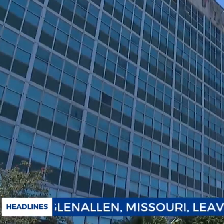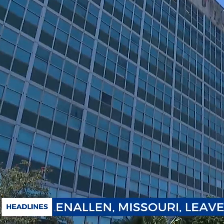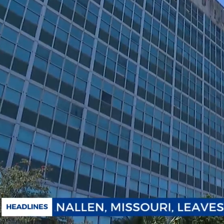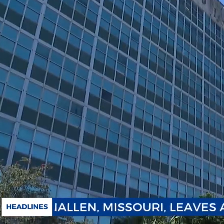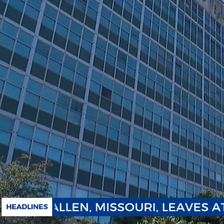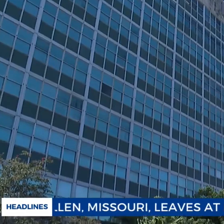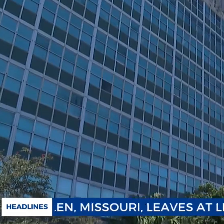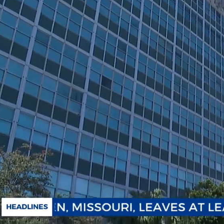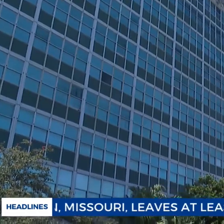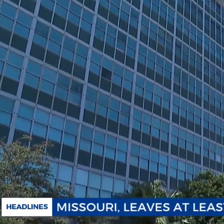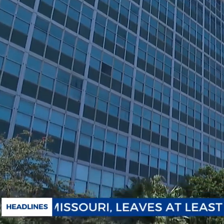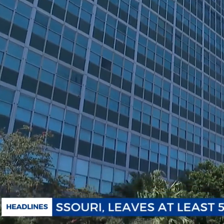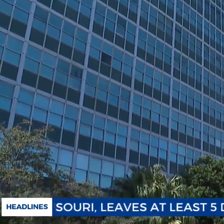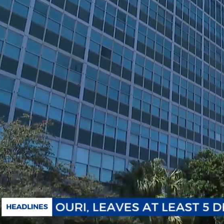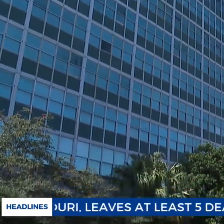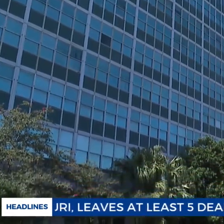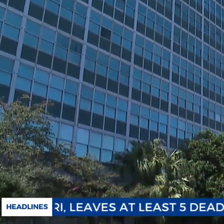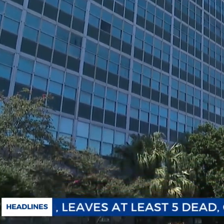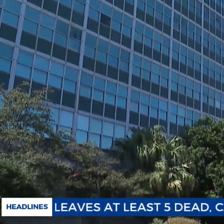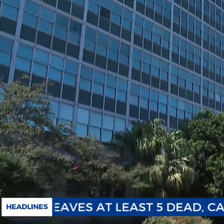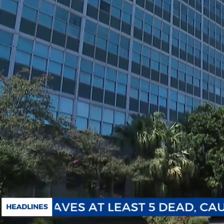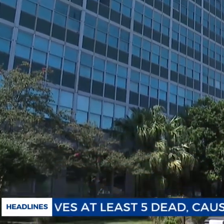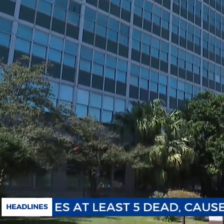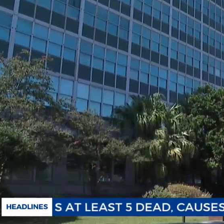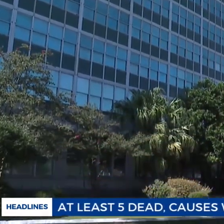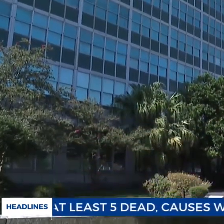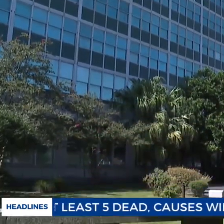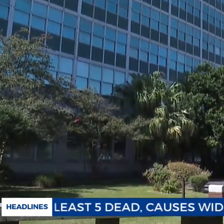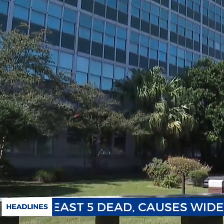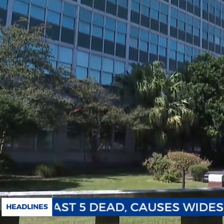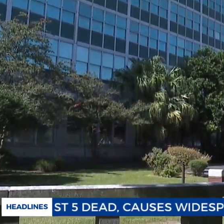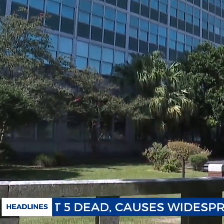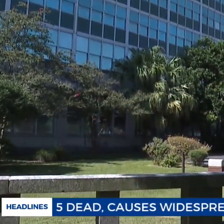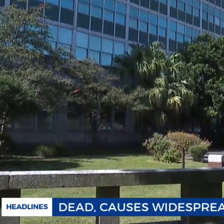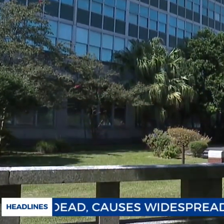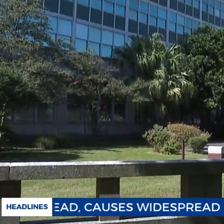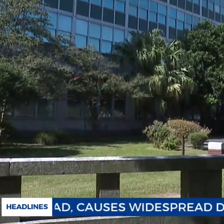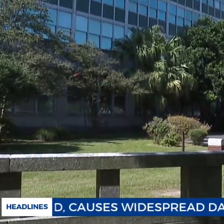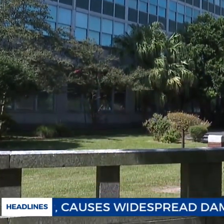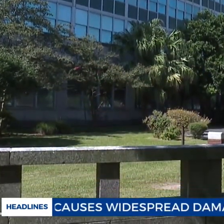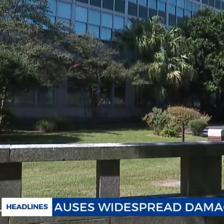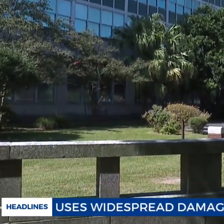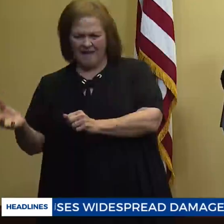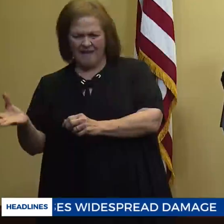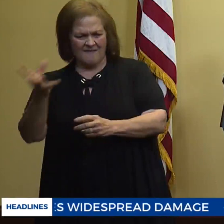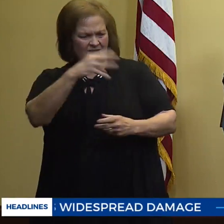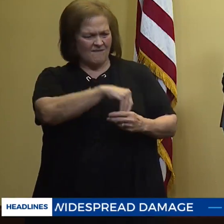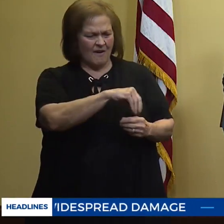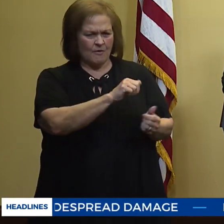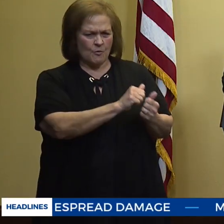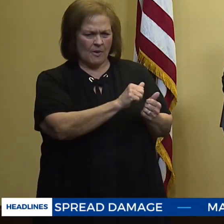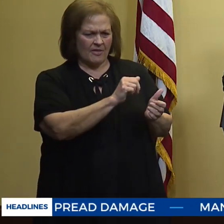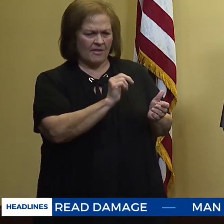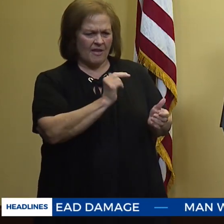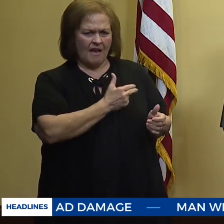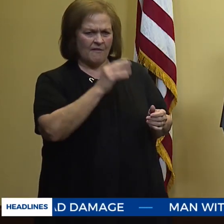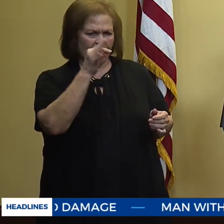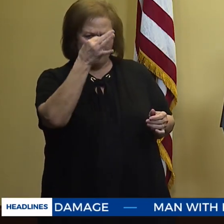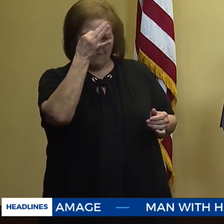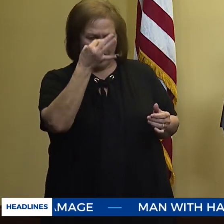Cantrell went on to say that ordering department heads to appear at hearings is counter to ending the decree. But it clearly shows